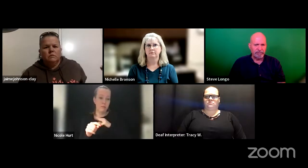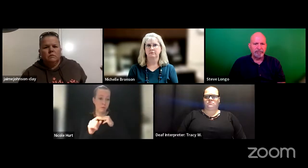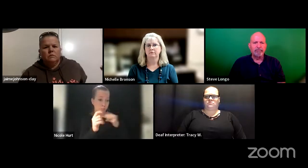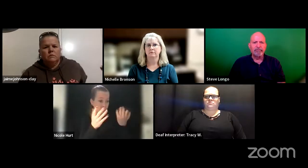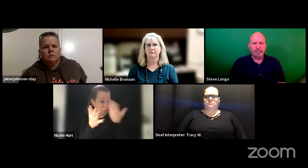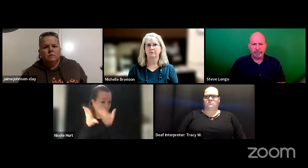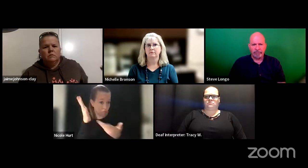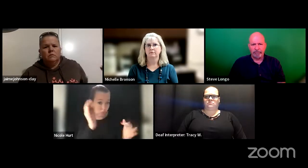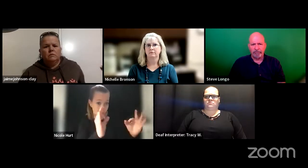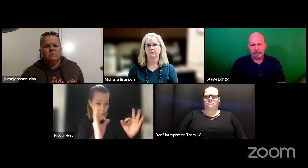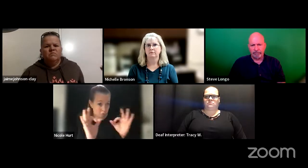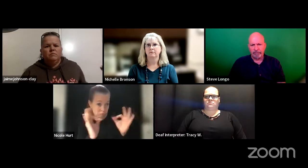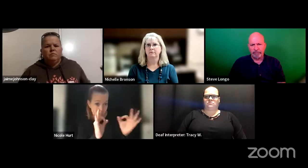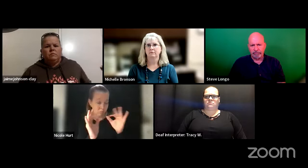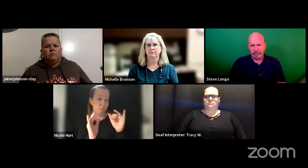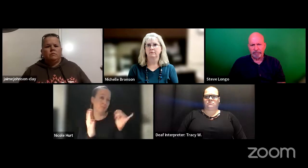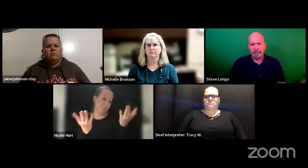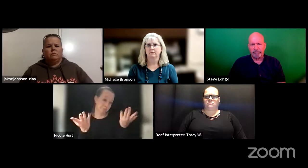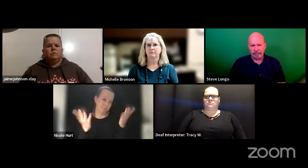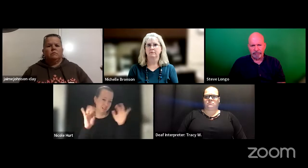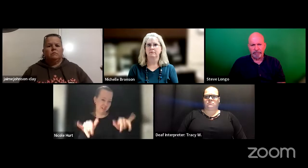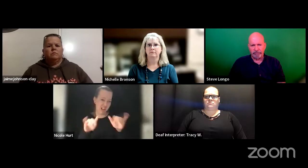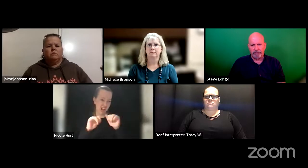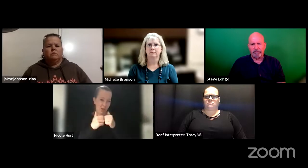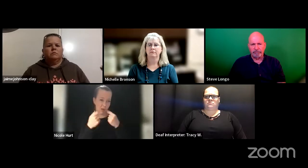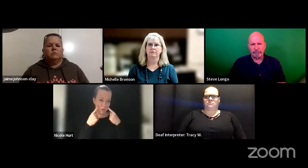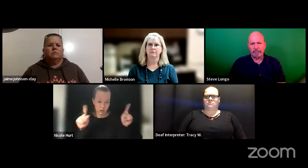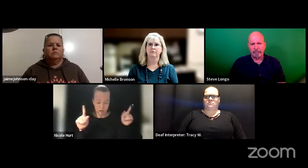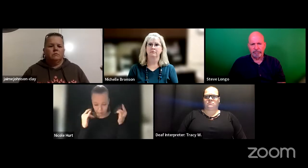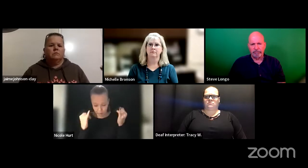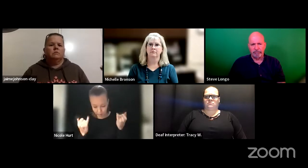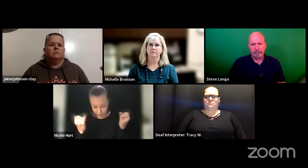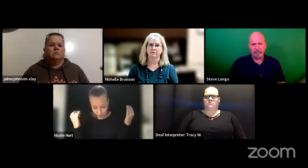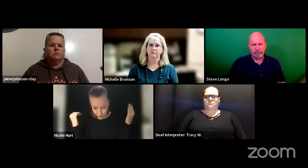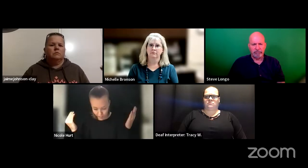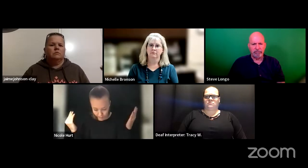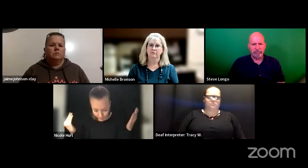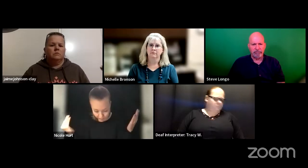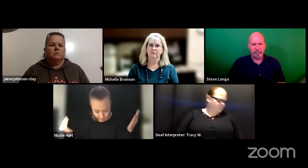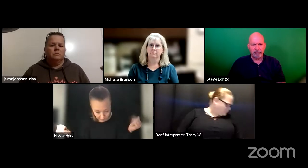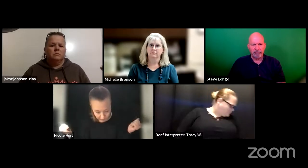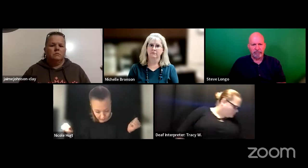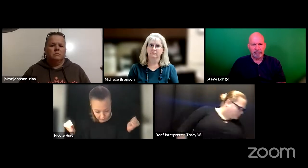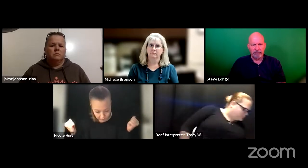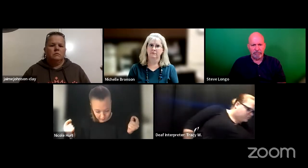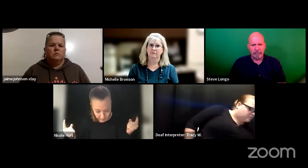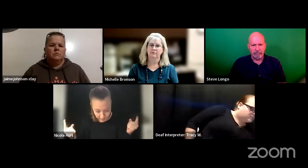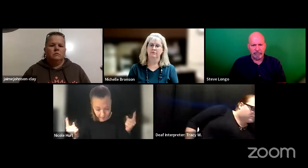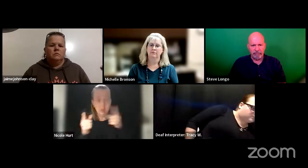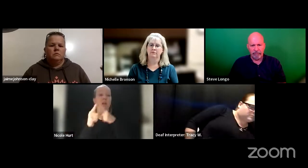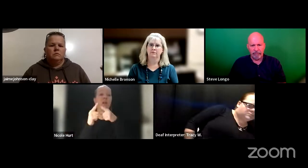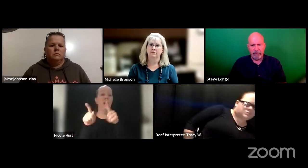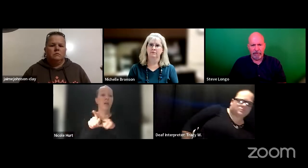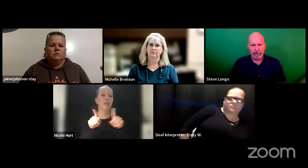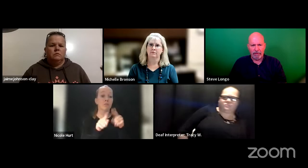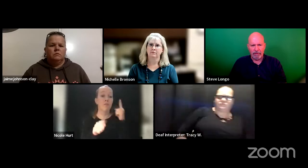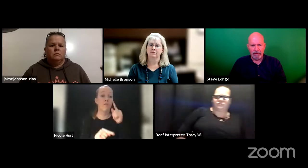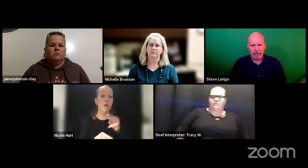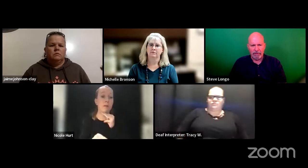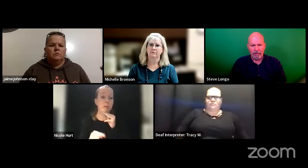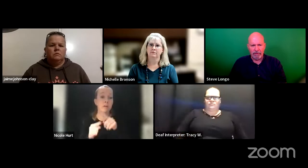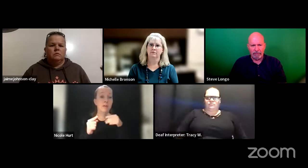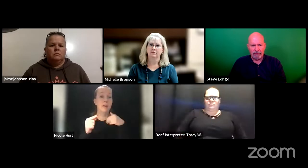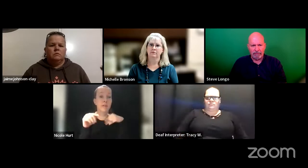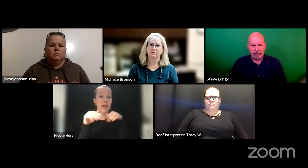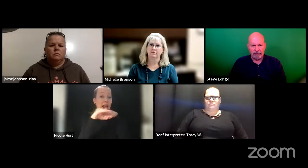is concluded, then I will email that information to the entire board so you will be able to see